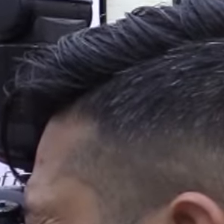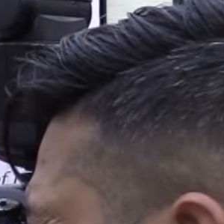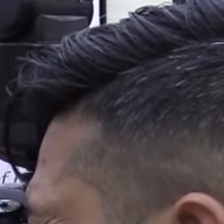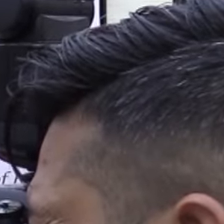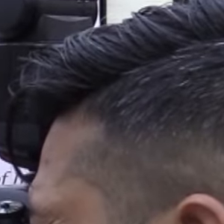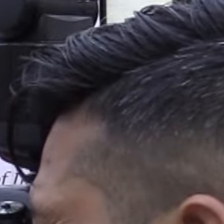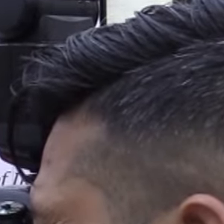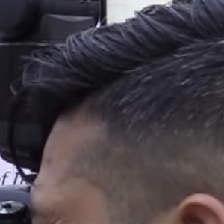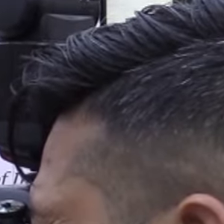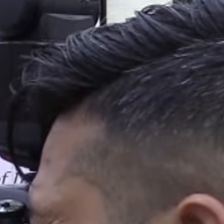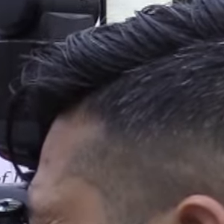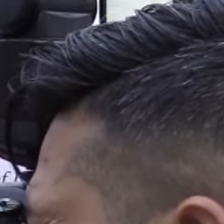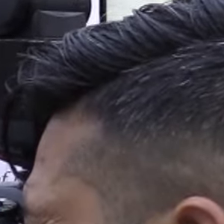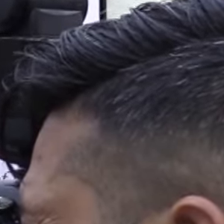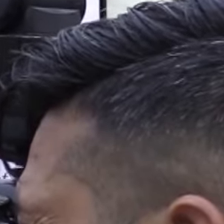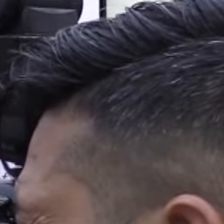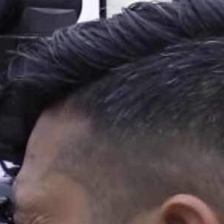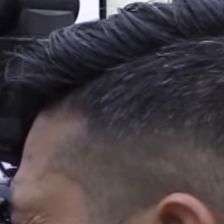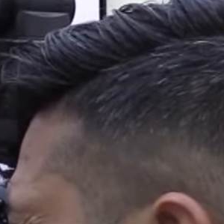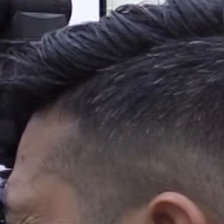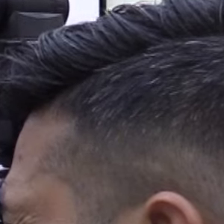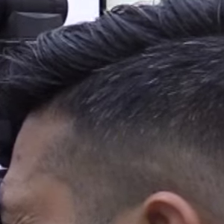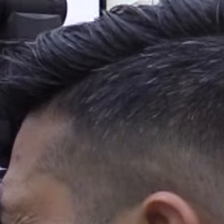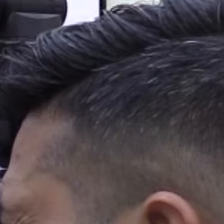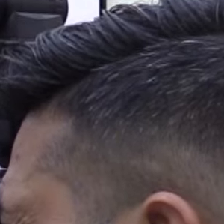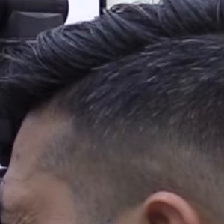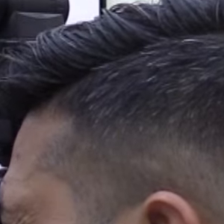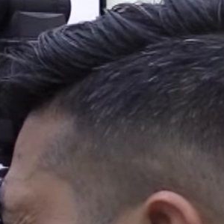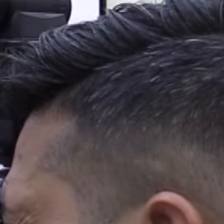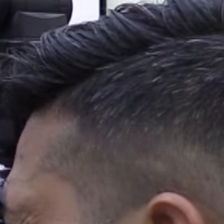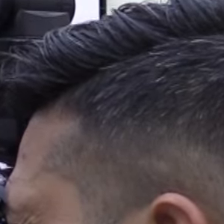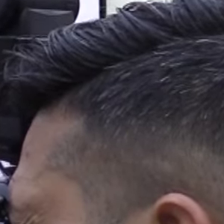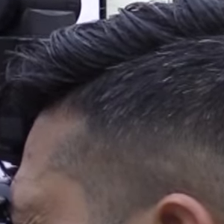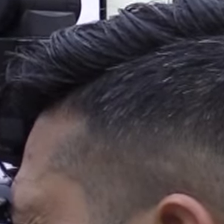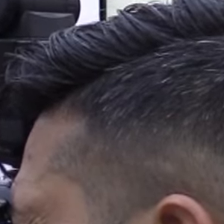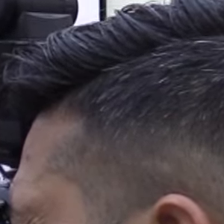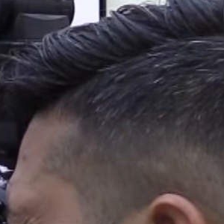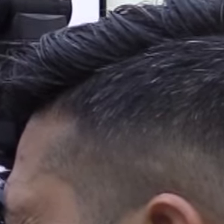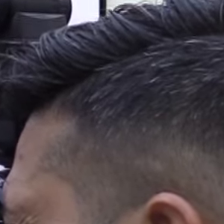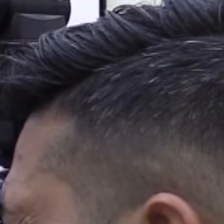The code of criminal procedure is called the Bhartiya Nagarik Suraksha Sanhita.